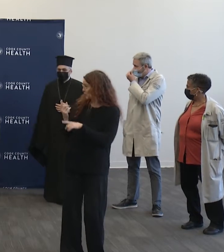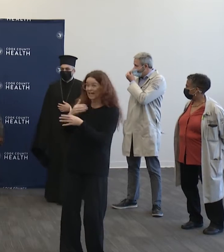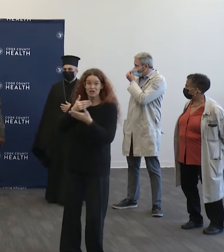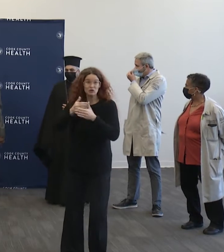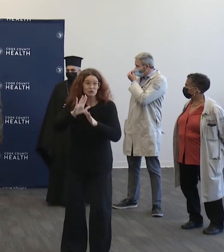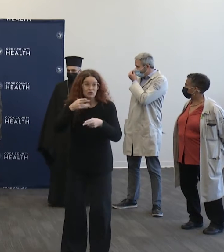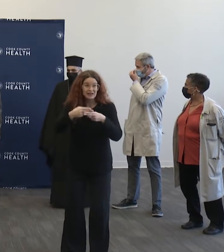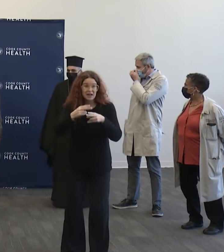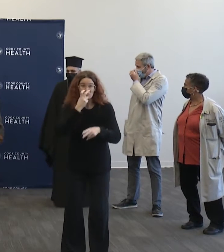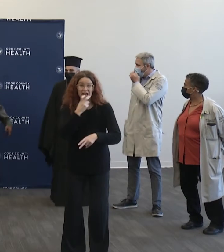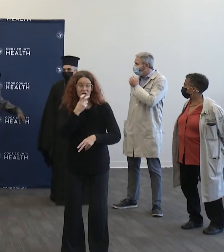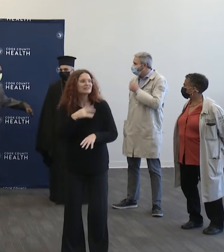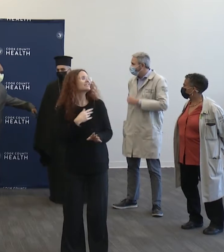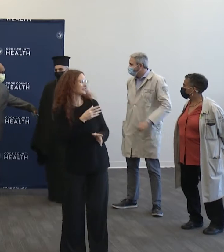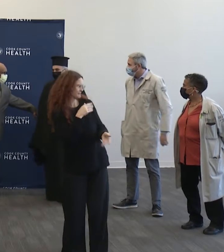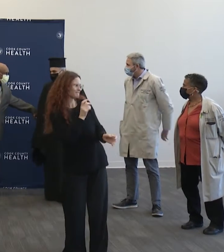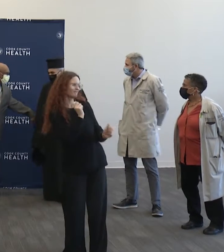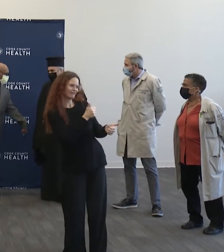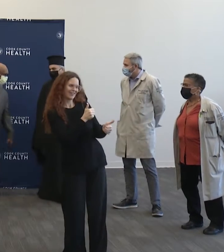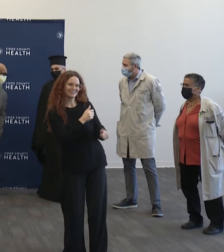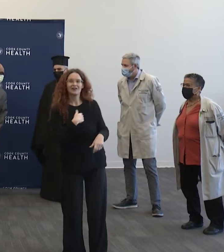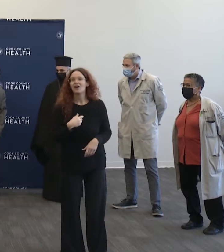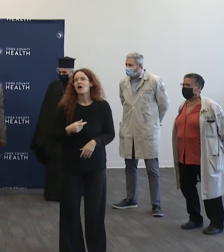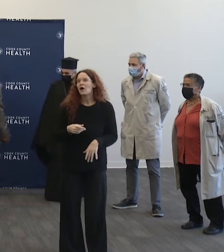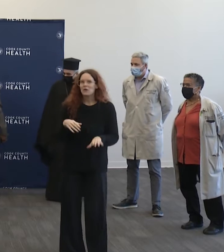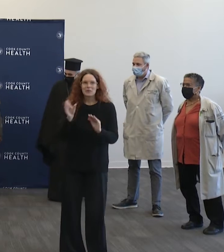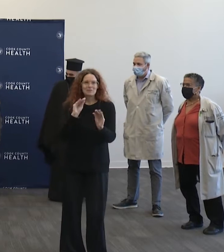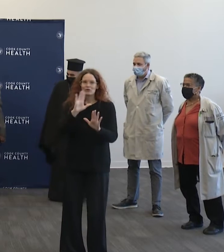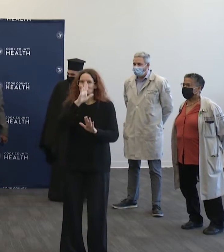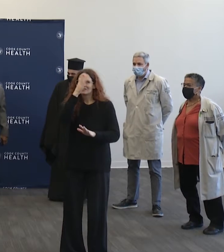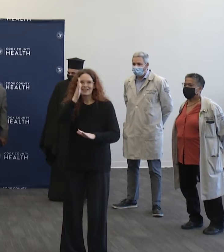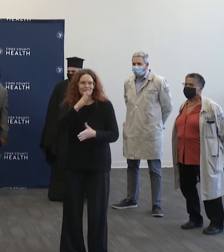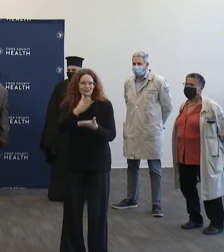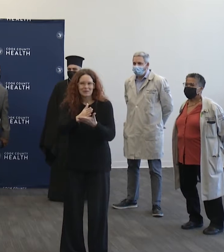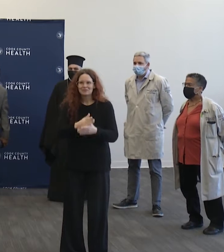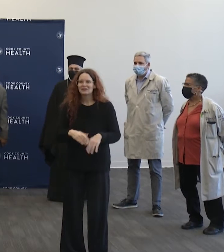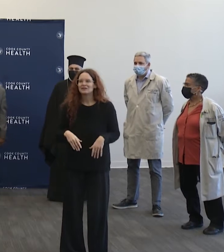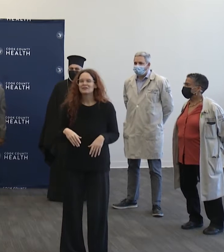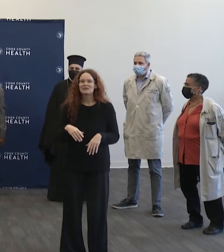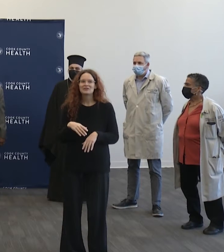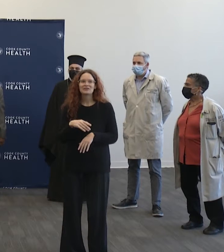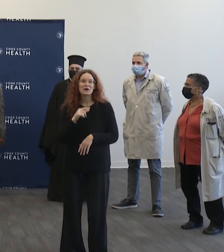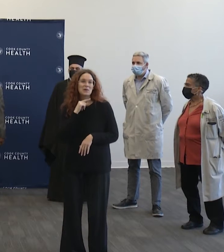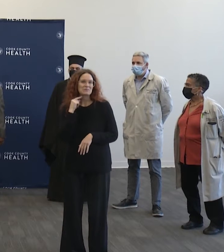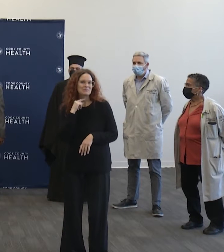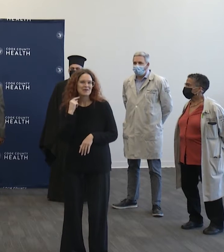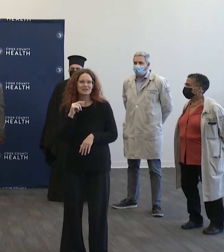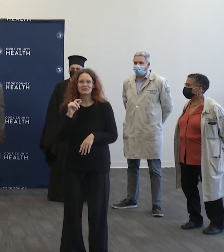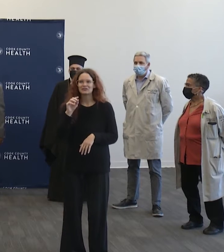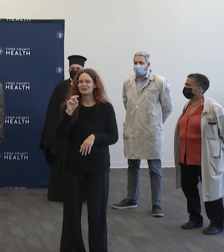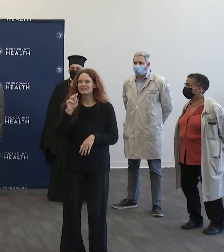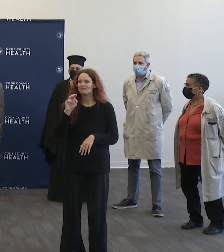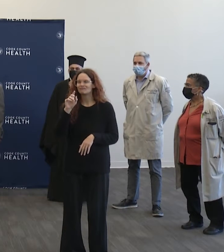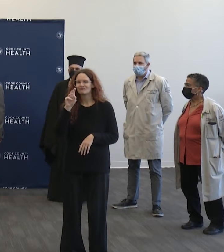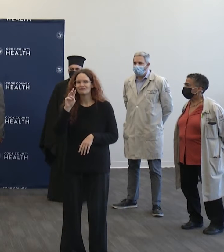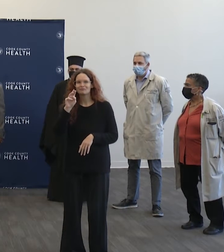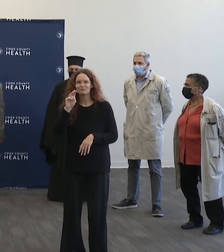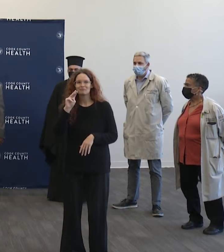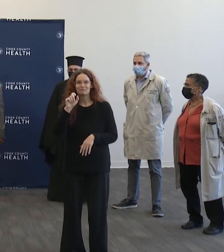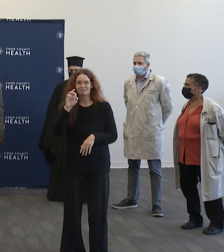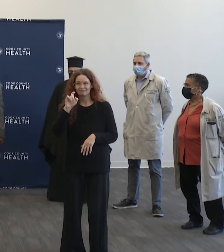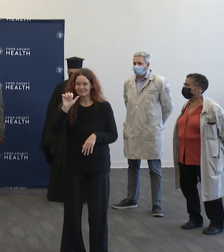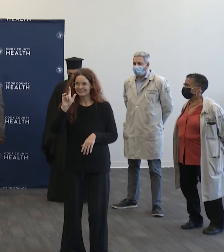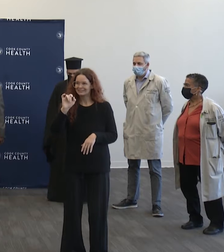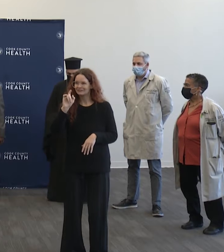Oh, good. Good. Miracles never cease. All right. Pastor Barry Tidwell, Rain or Shine Baptist Church. Reverend William